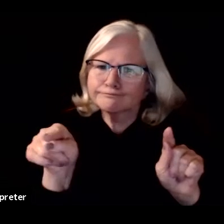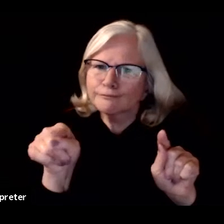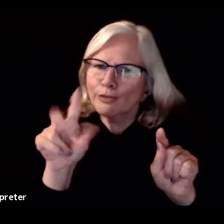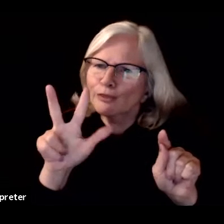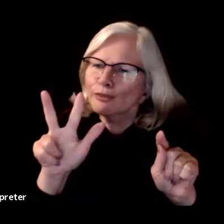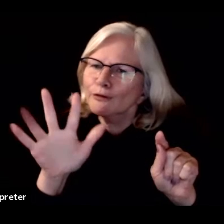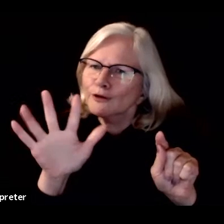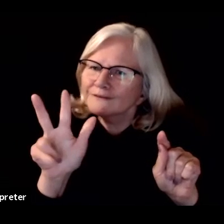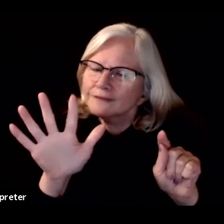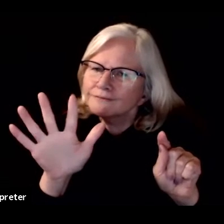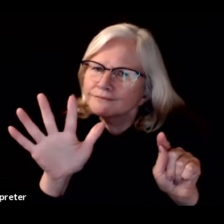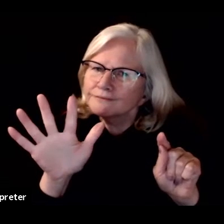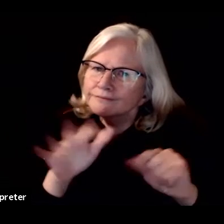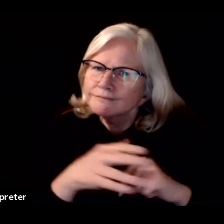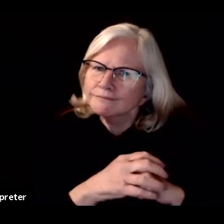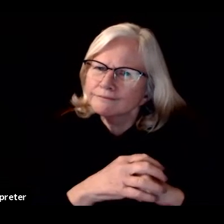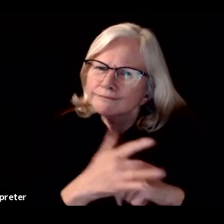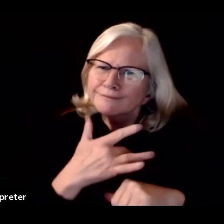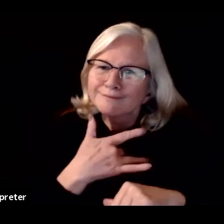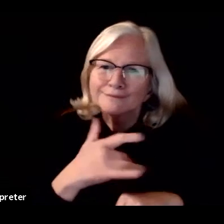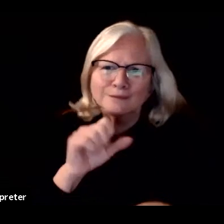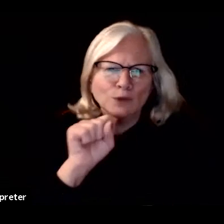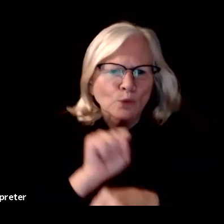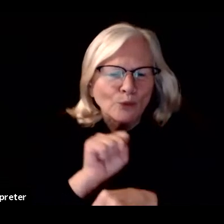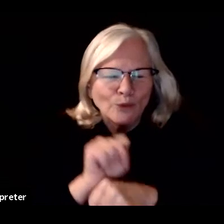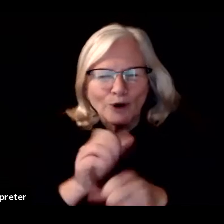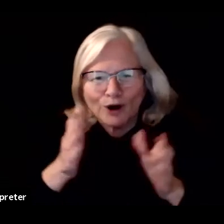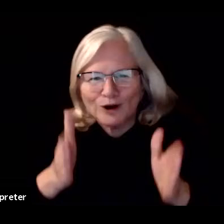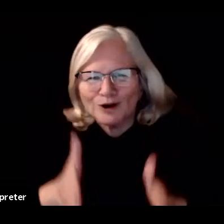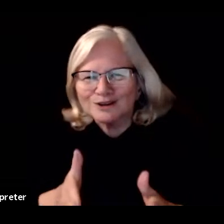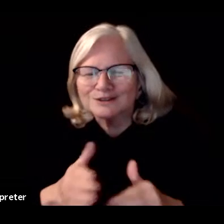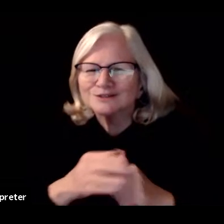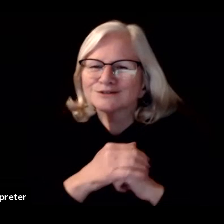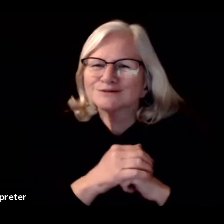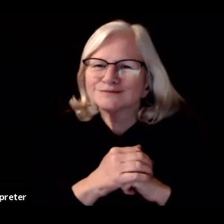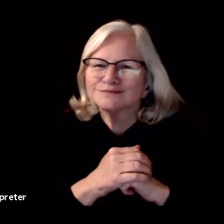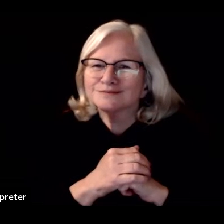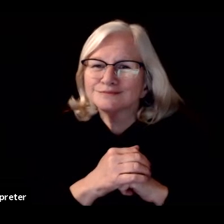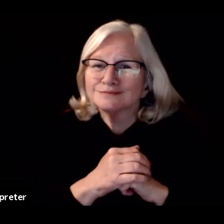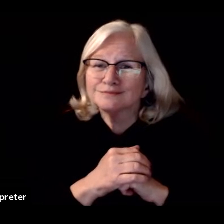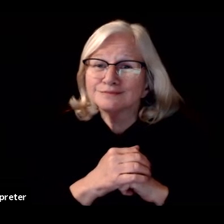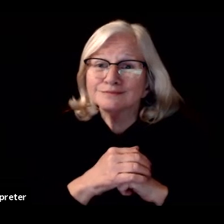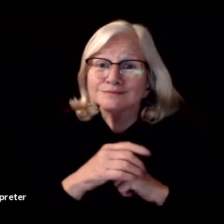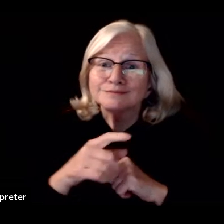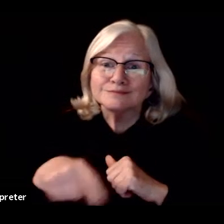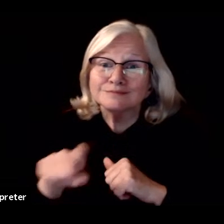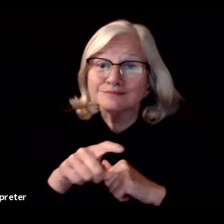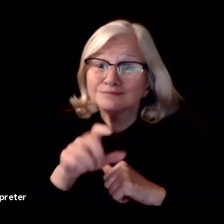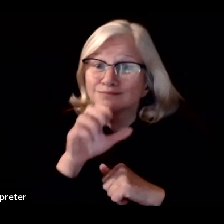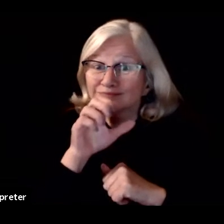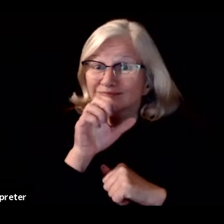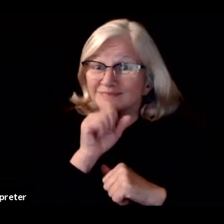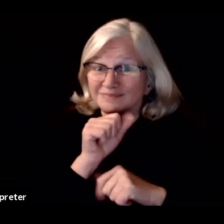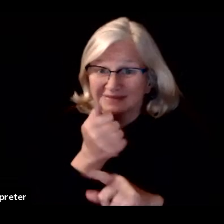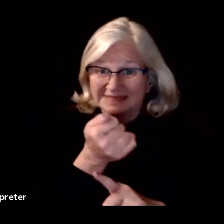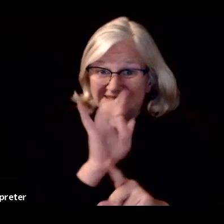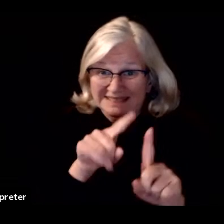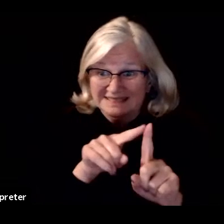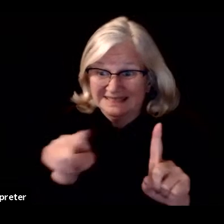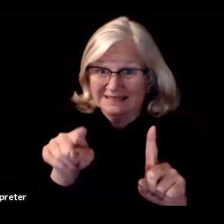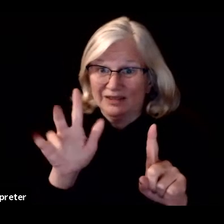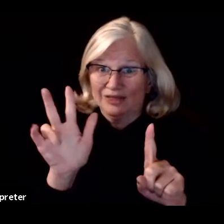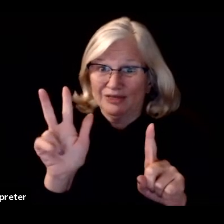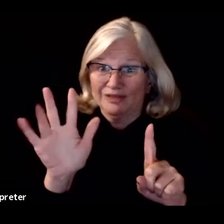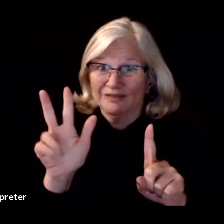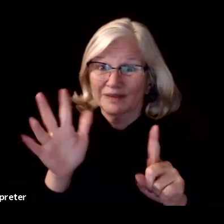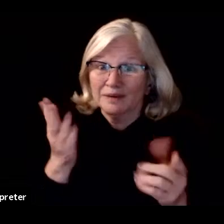circulating in the community. Many of these people have no or very mild symptoms and have no way of knowing that they're positive or who they are interacting with that